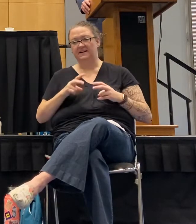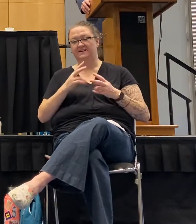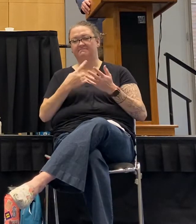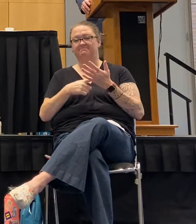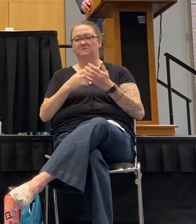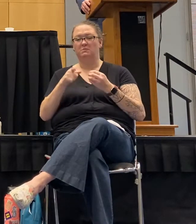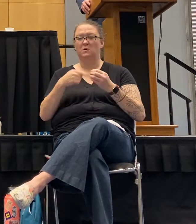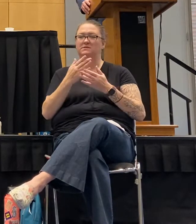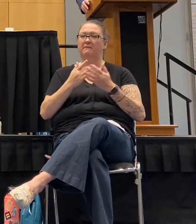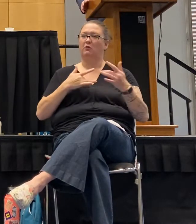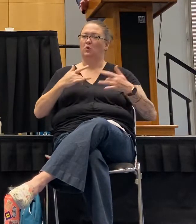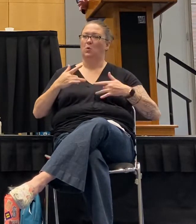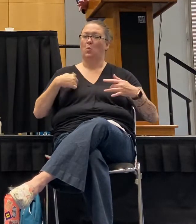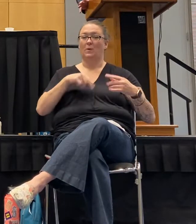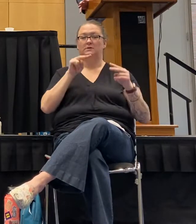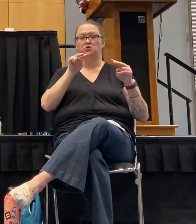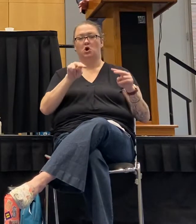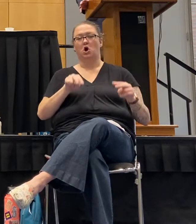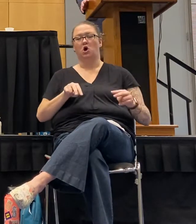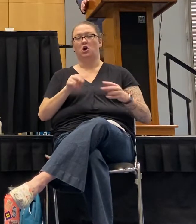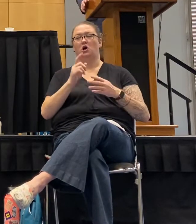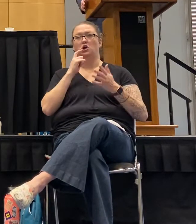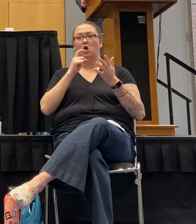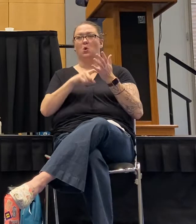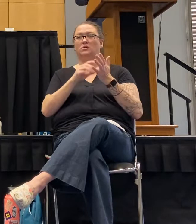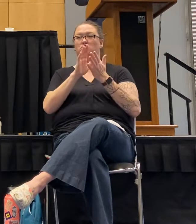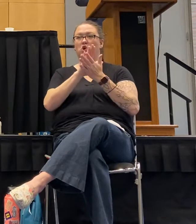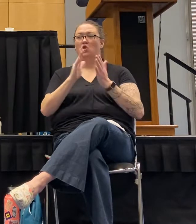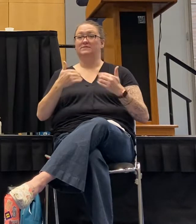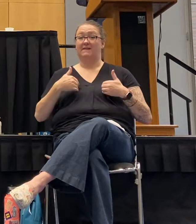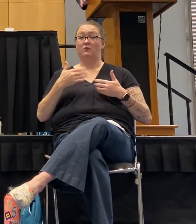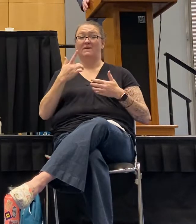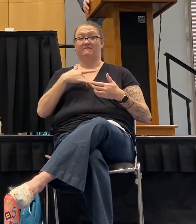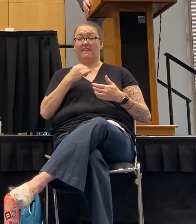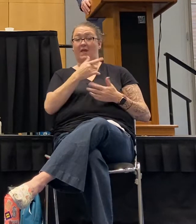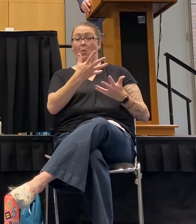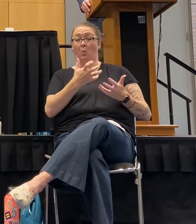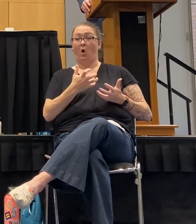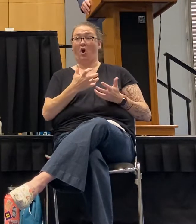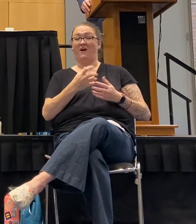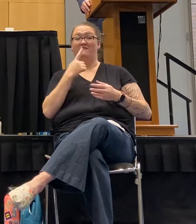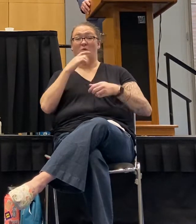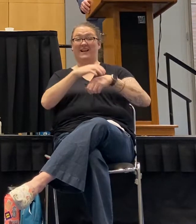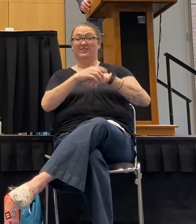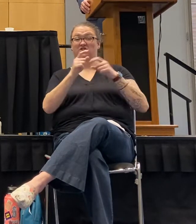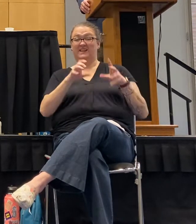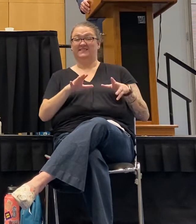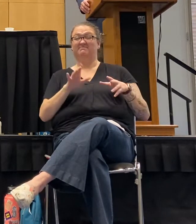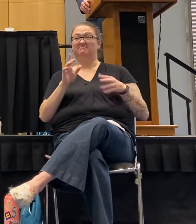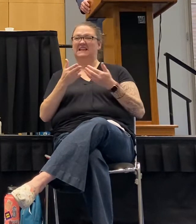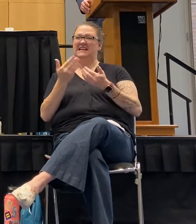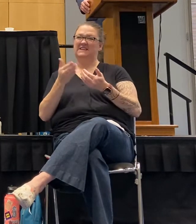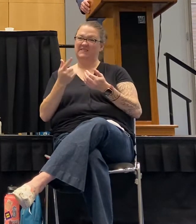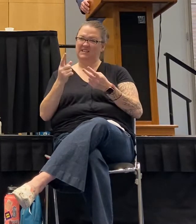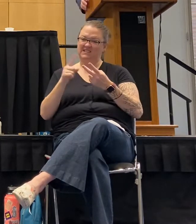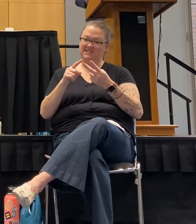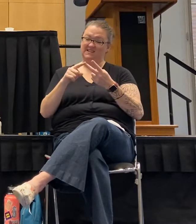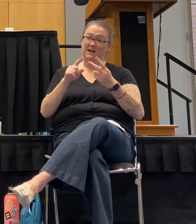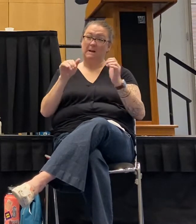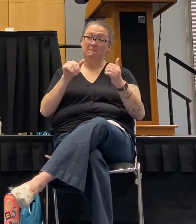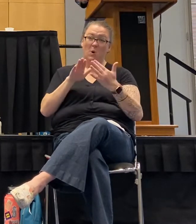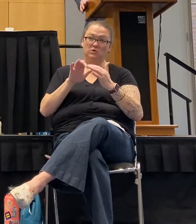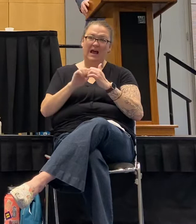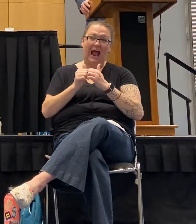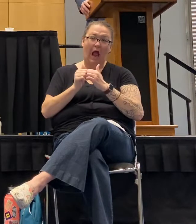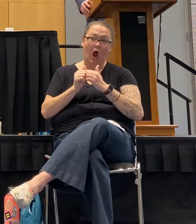about some of the concerns that we saw our scholars having or that we felt they would want in English testing, that convenience, the approach of how